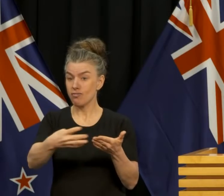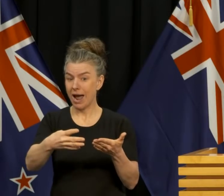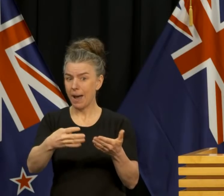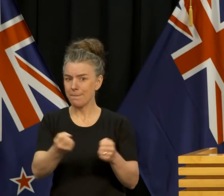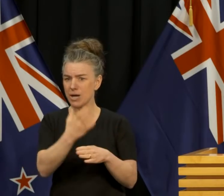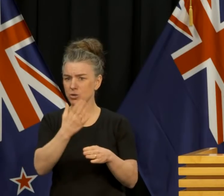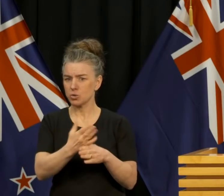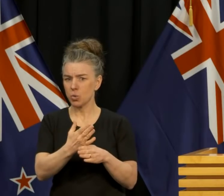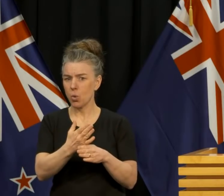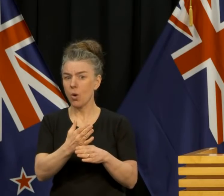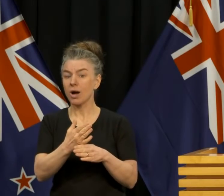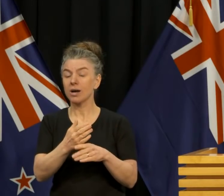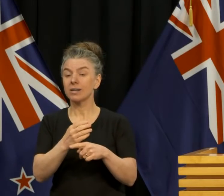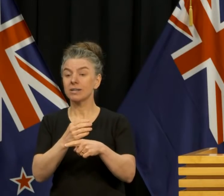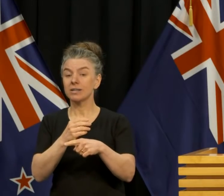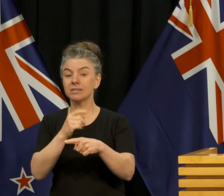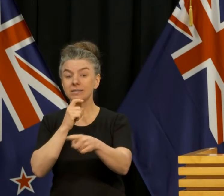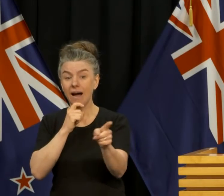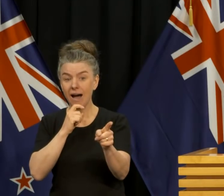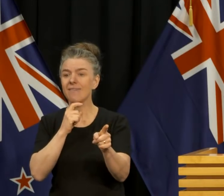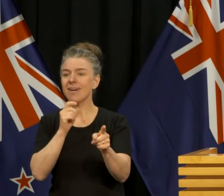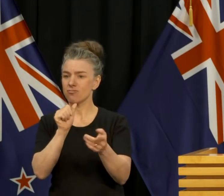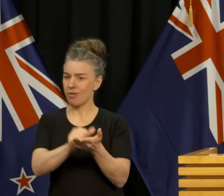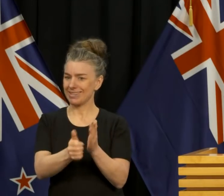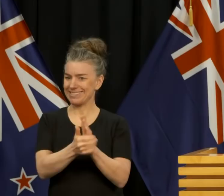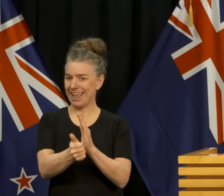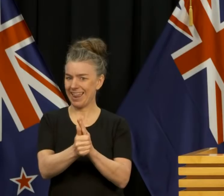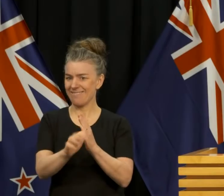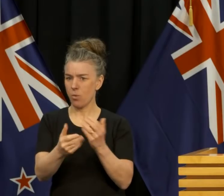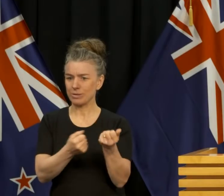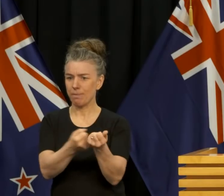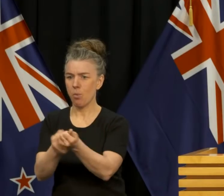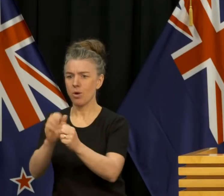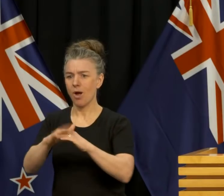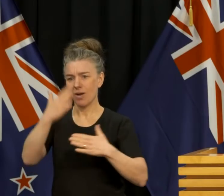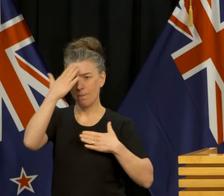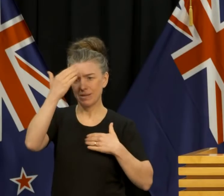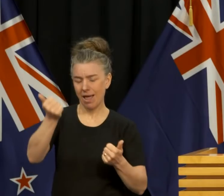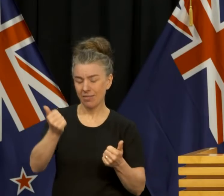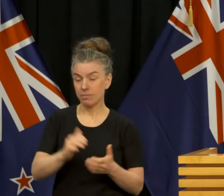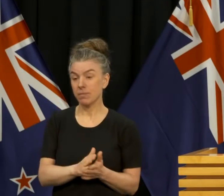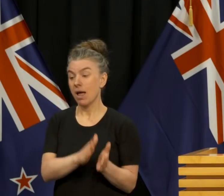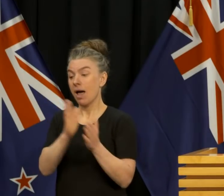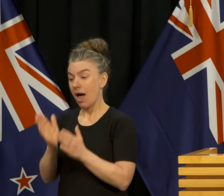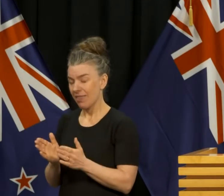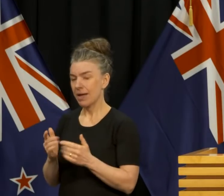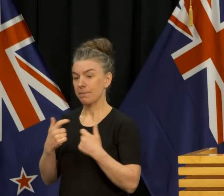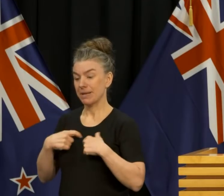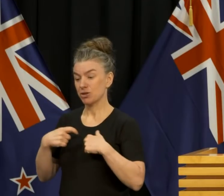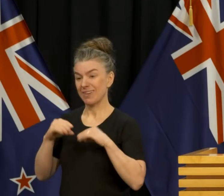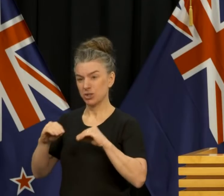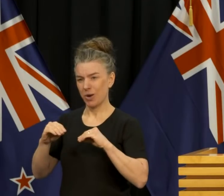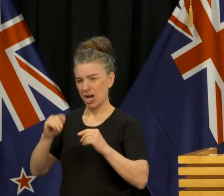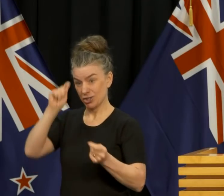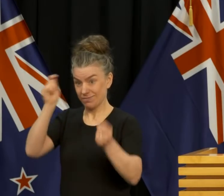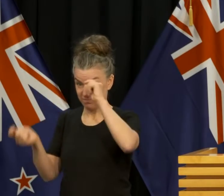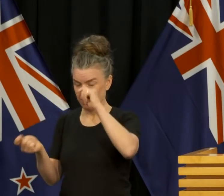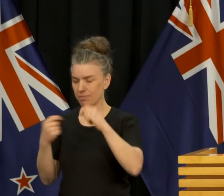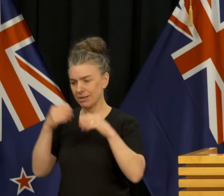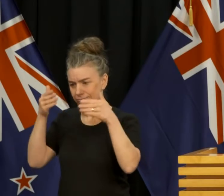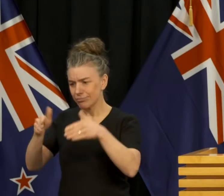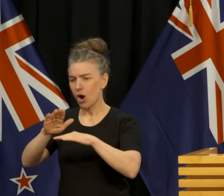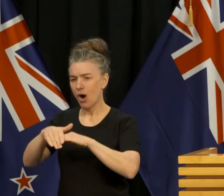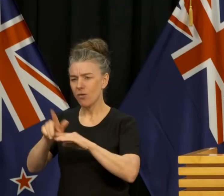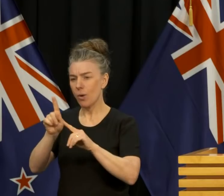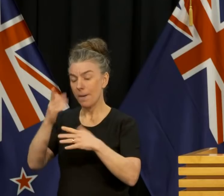we've actually got the workforce we need in place. There are other aspects of this which we're working on. As Minister of Education, I'm doing work around the mental